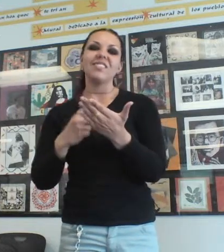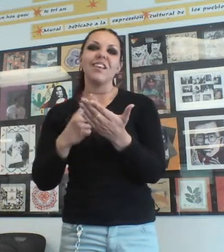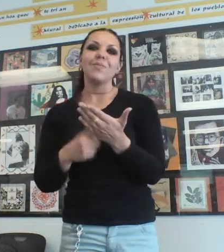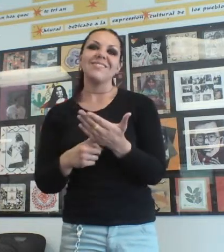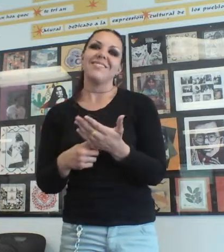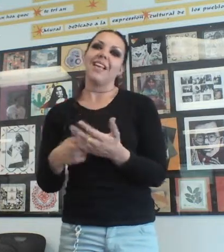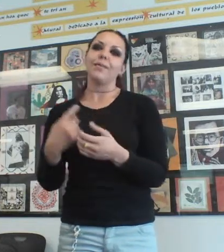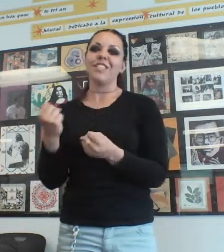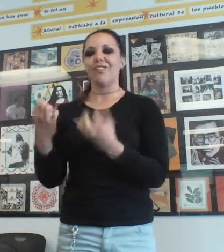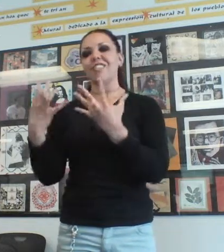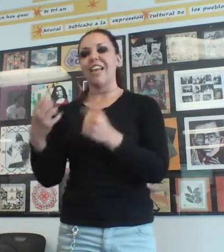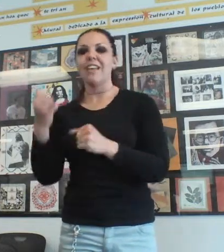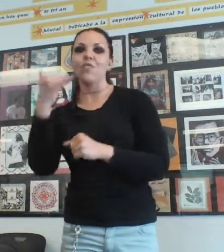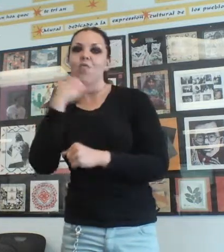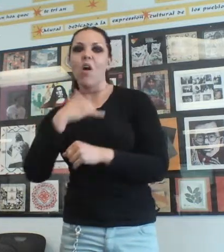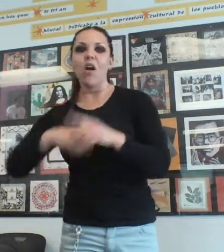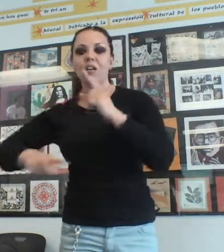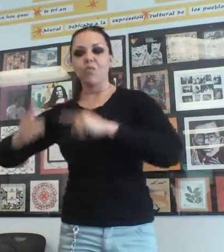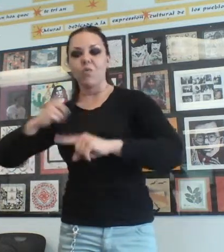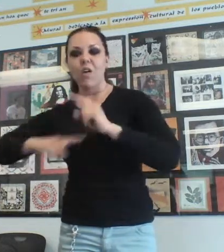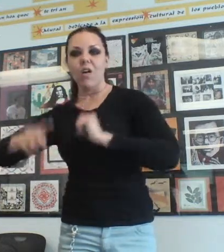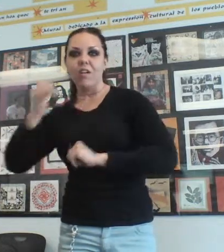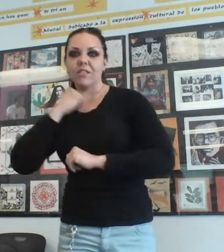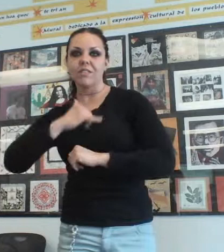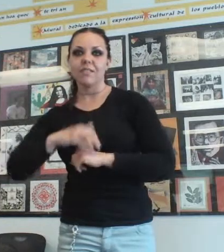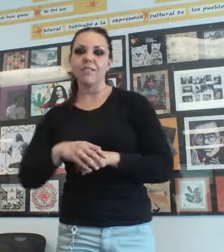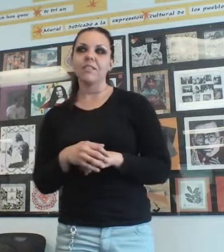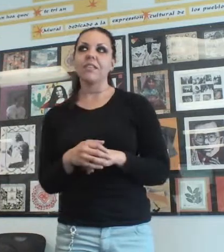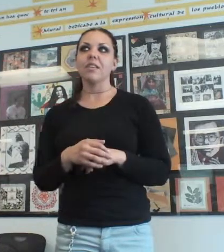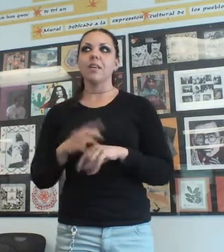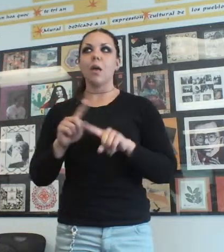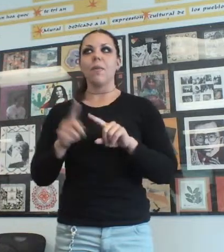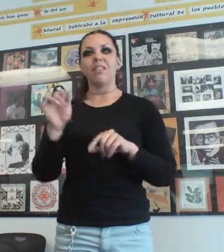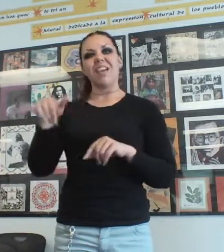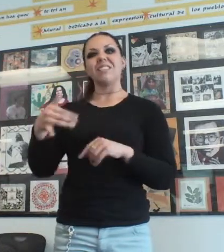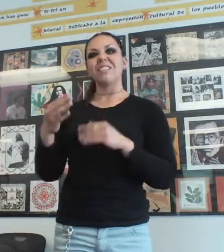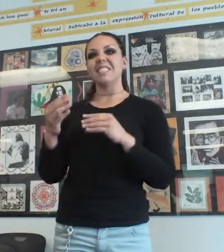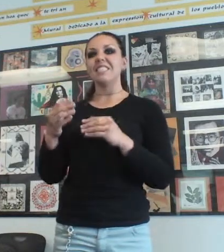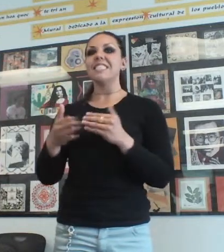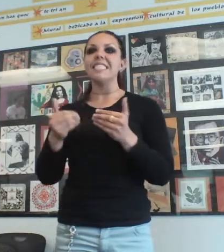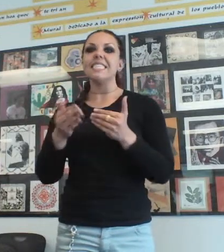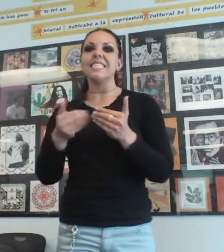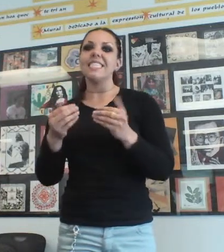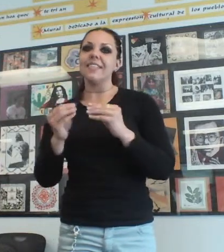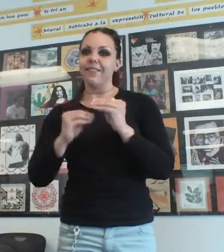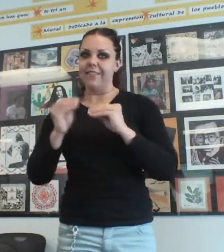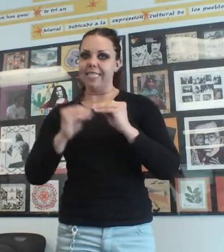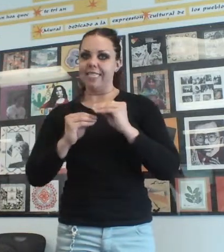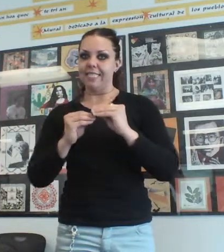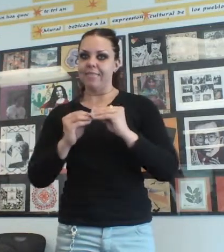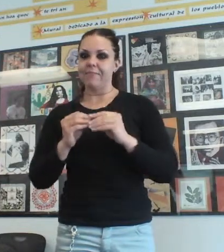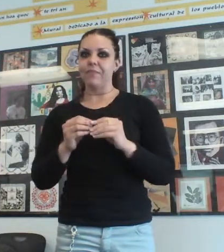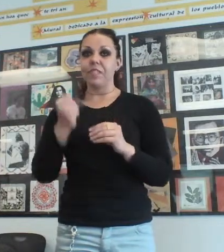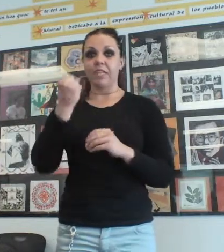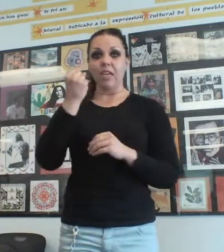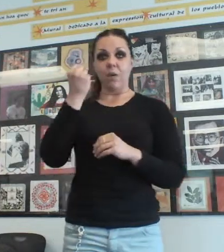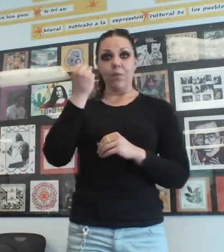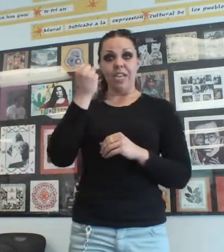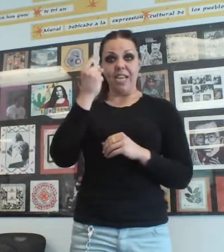informally when it should be formally. That happens, but that's something that's easily fixed. Comprehension phase, you have to understand